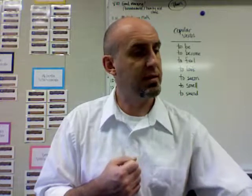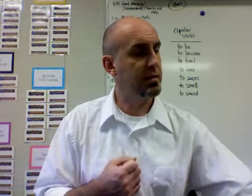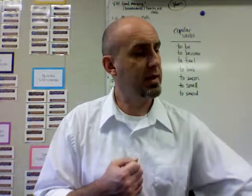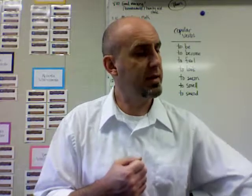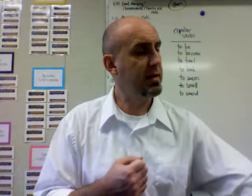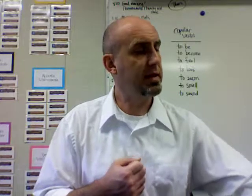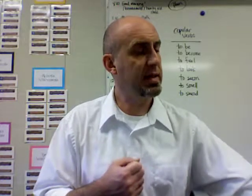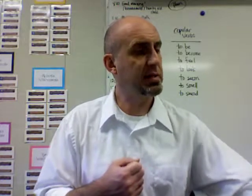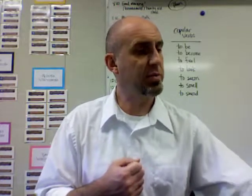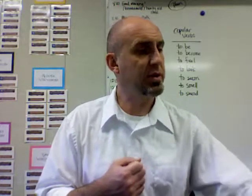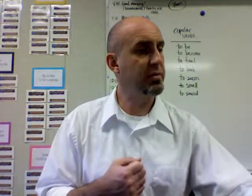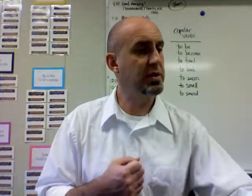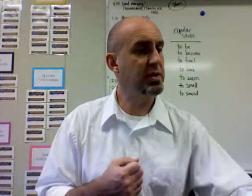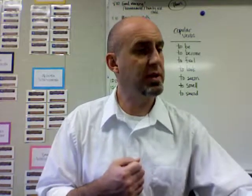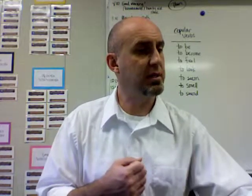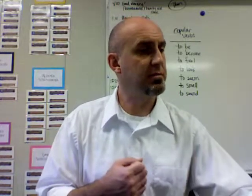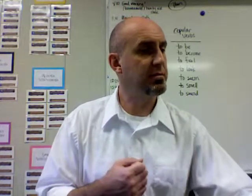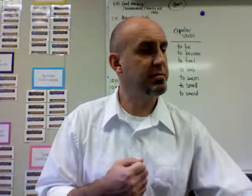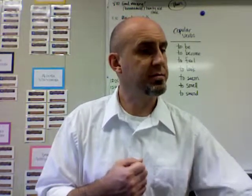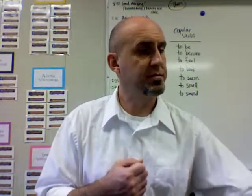Okay, I think that's pretty much it.